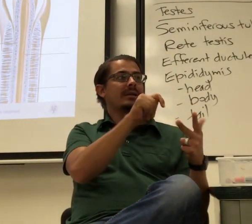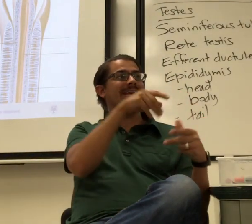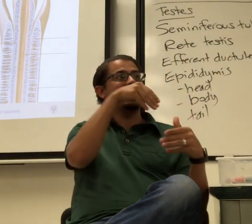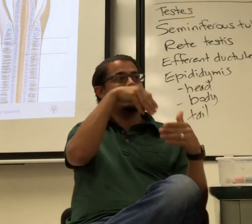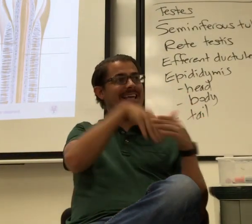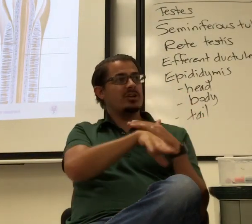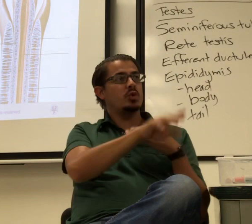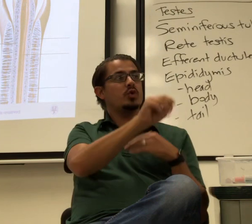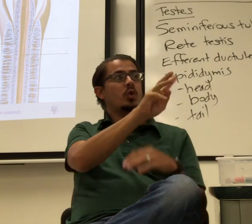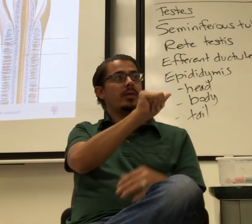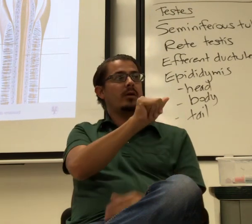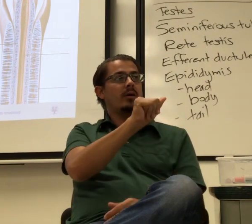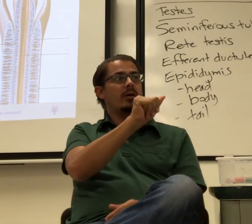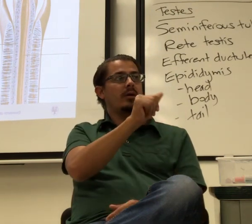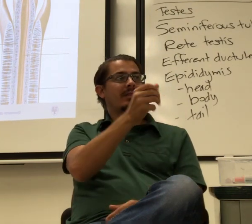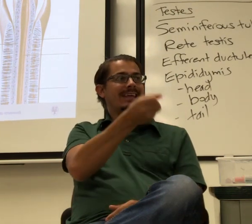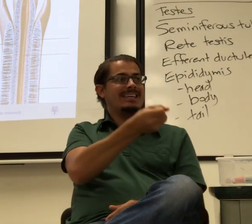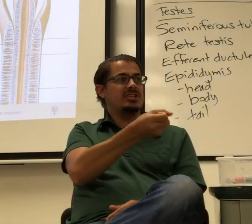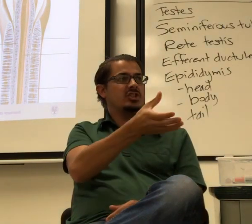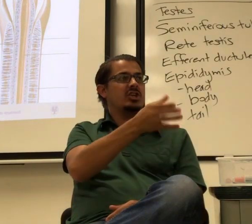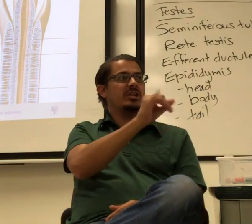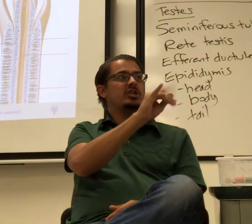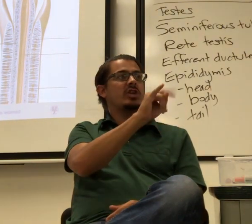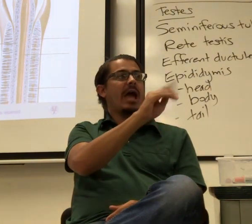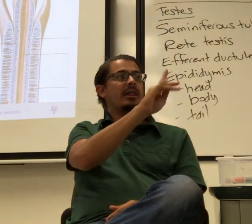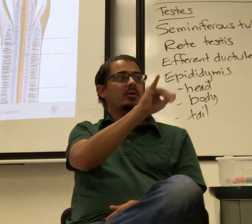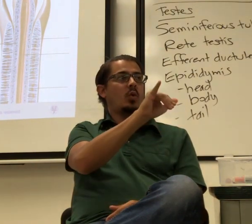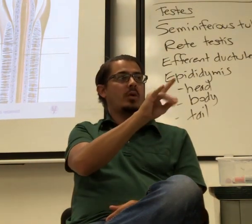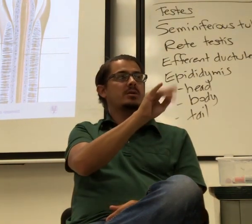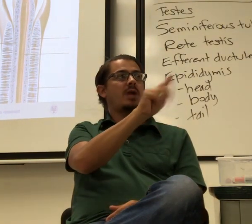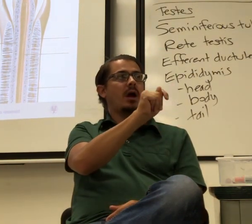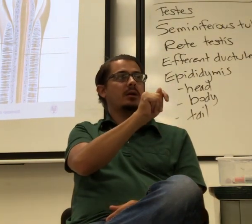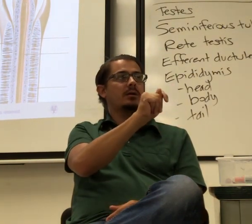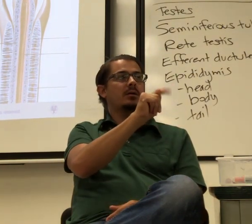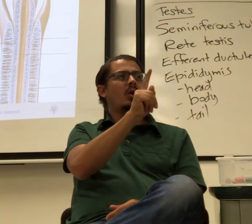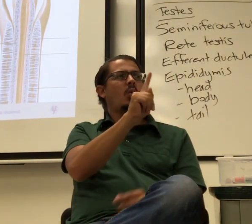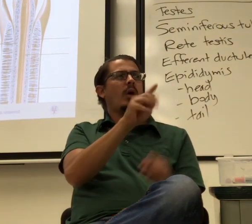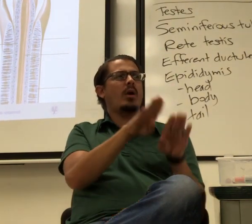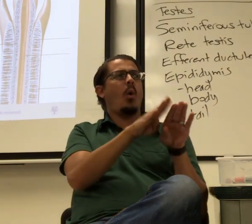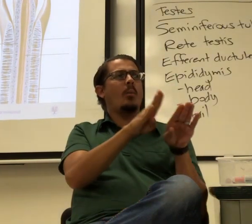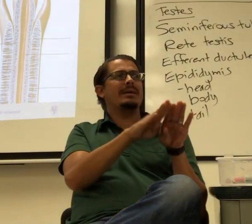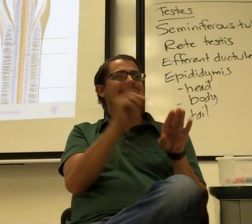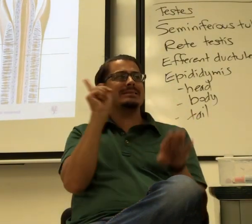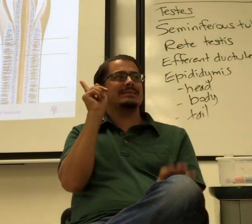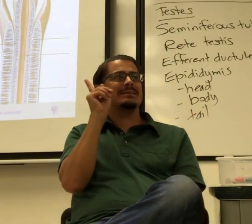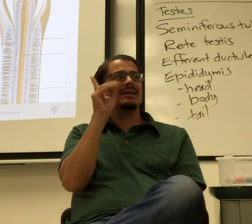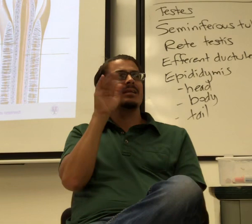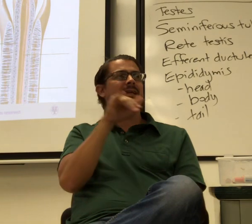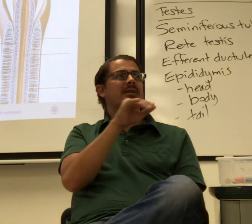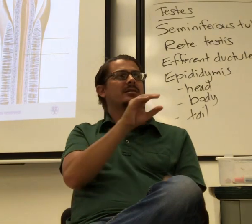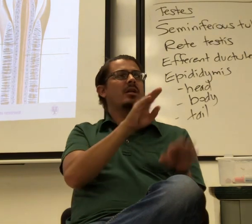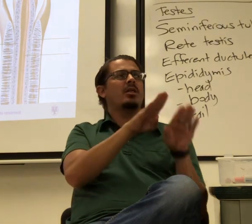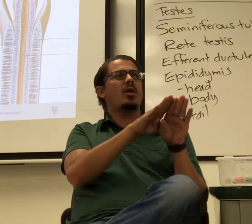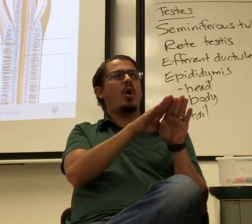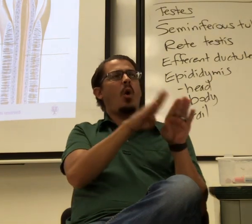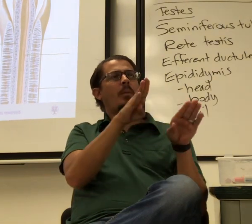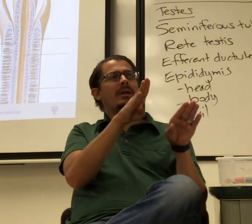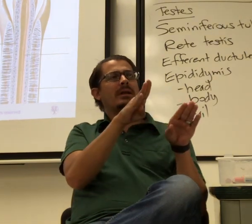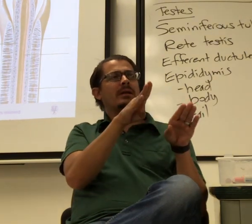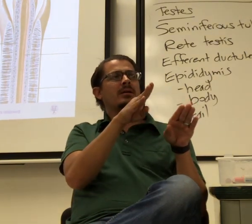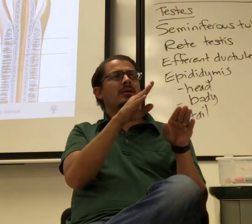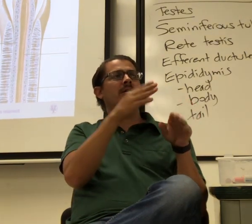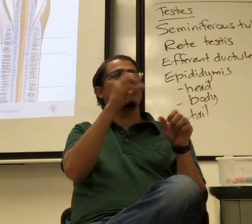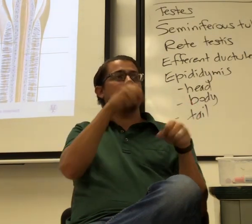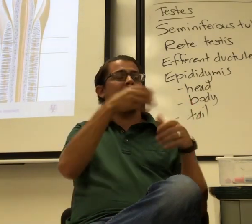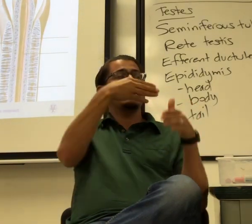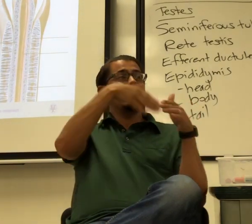So here's the ejaculatory duct, the little canal, or the little duct. Right where it opens, that's the opening of it into the urethra.